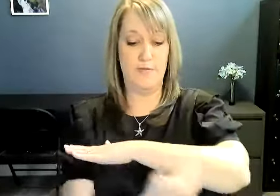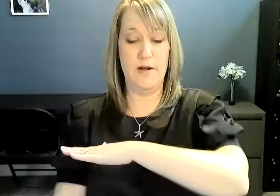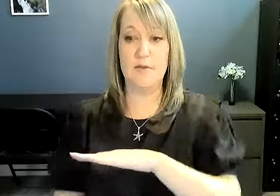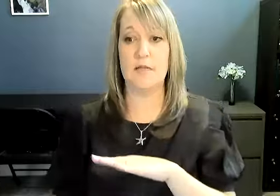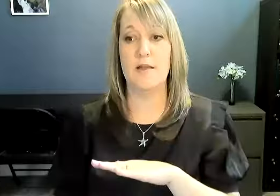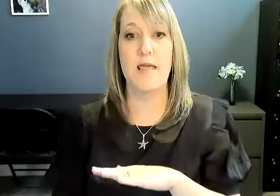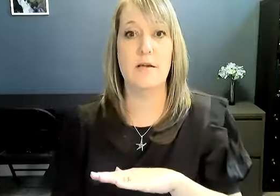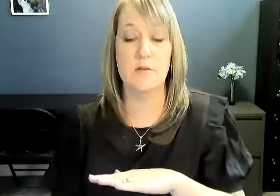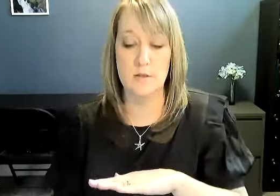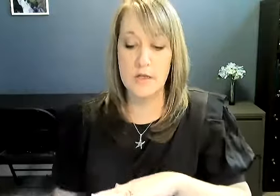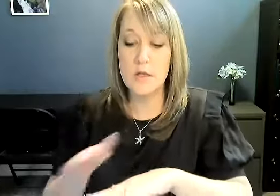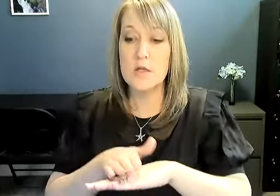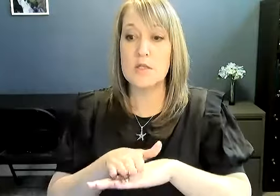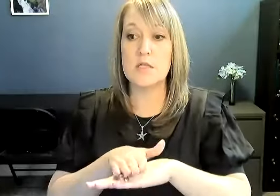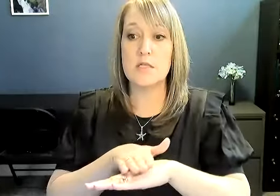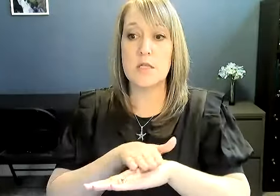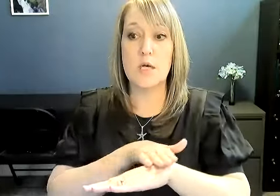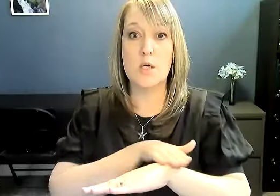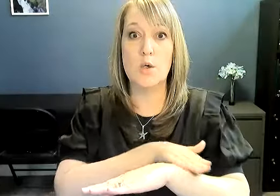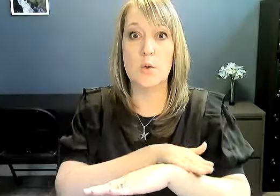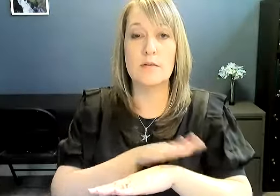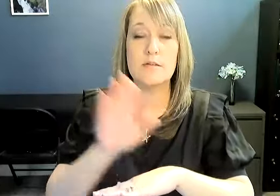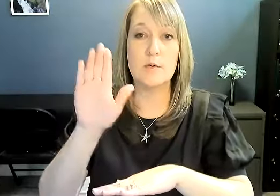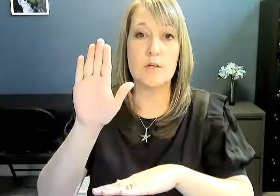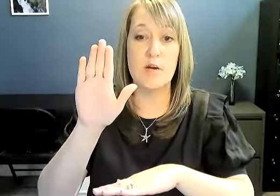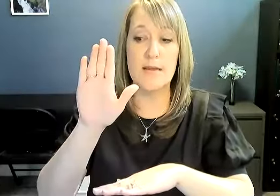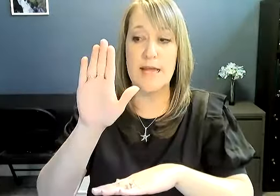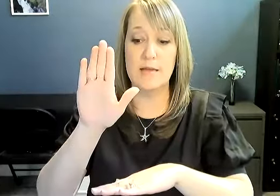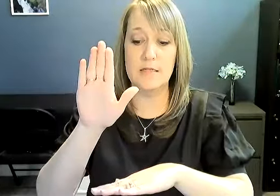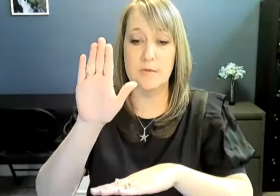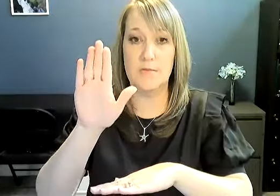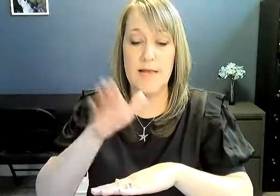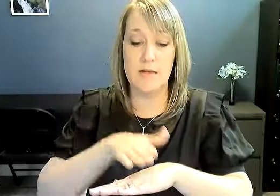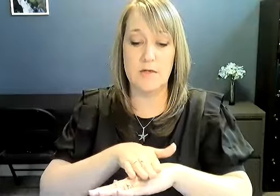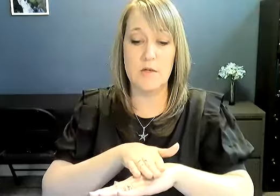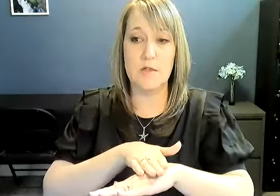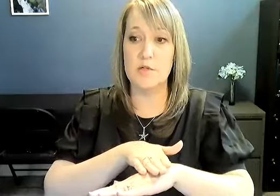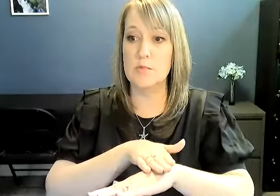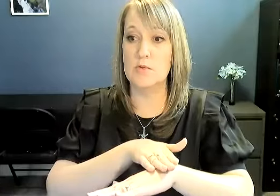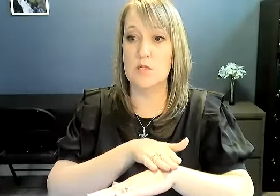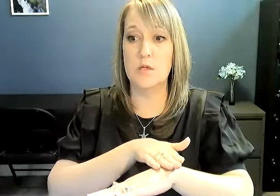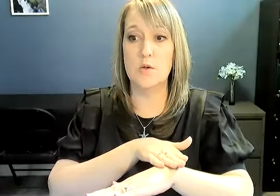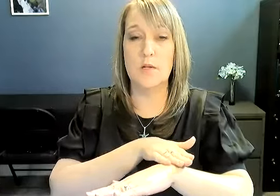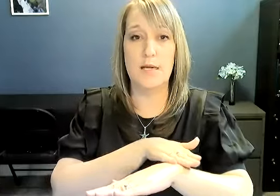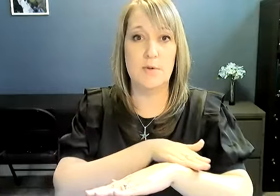front of you, it's kind of angled. Slow. So you want your dominant hand with a flat hand also, and you just move slowly up your